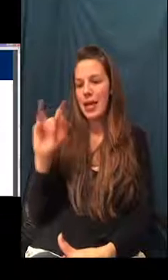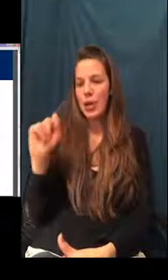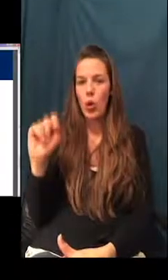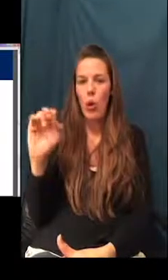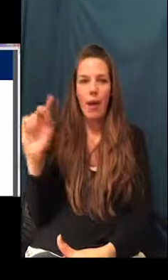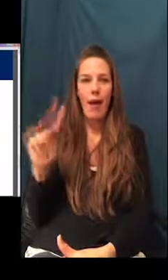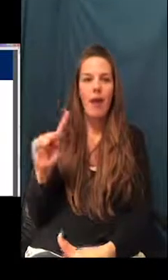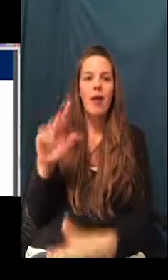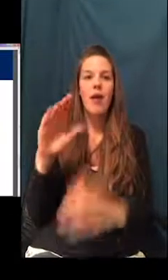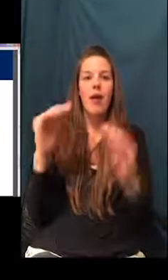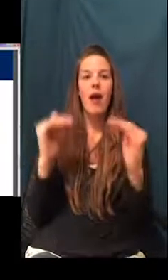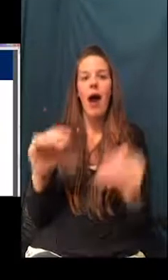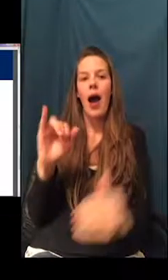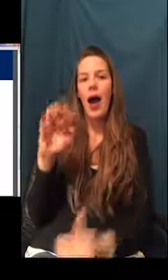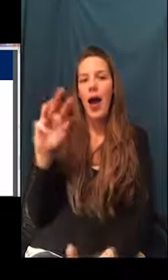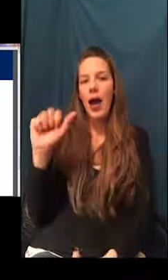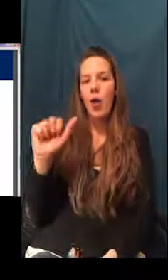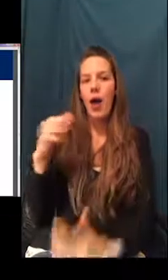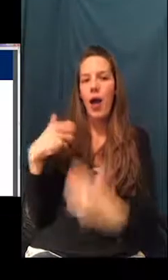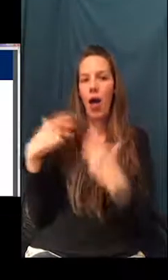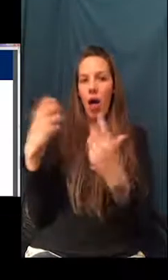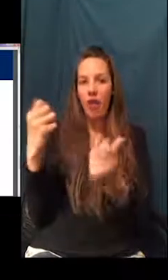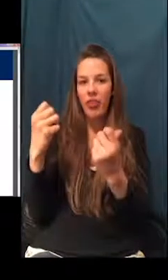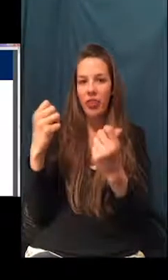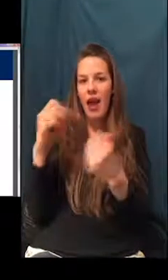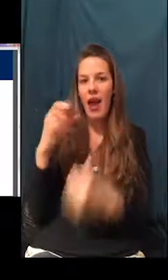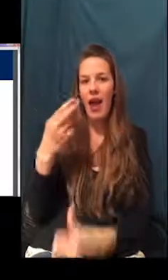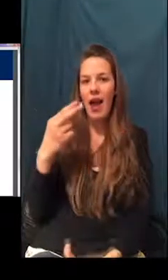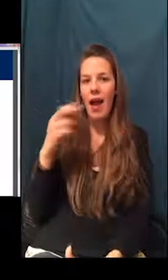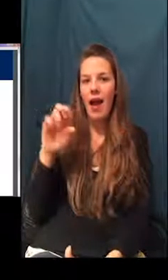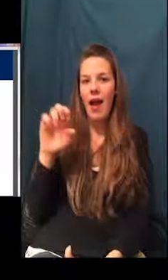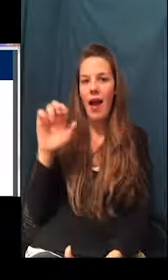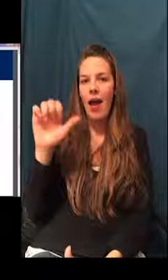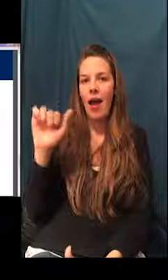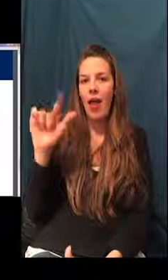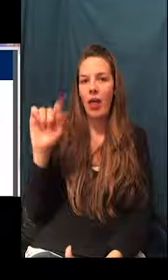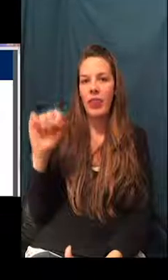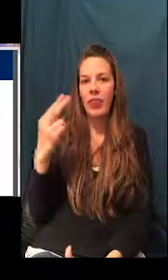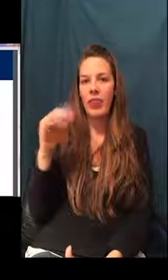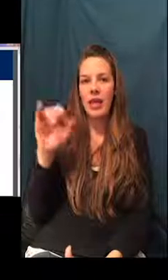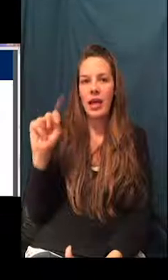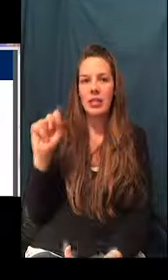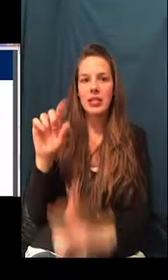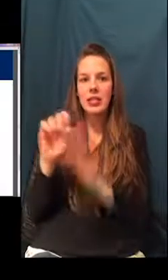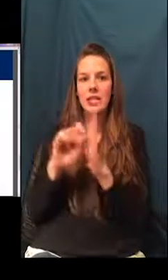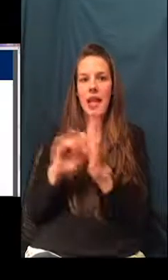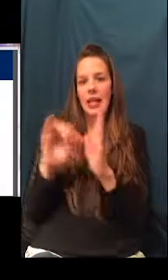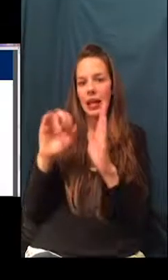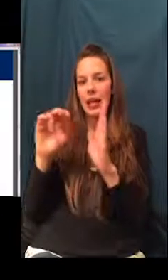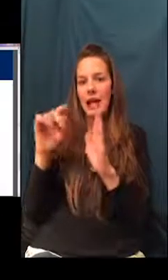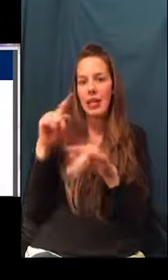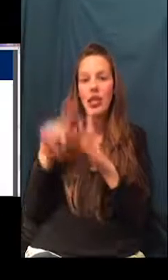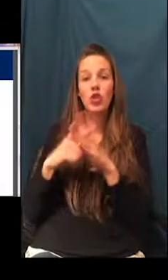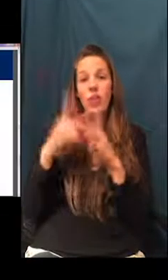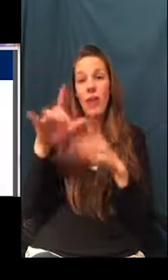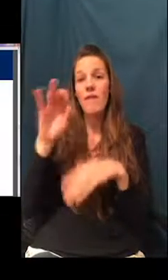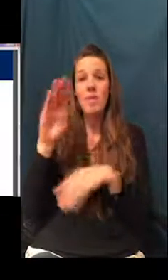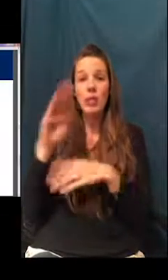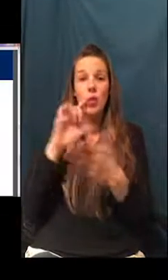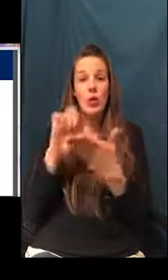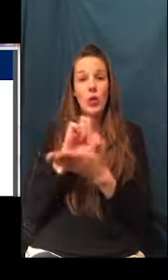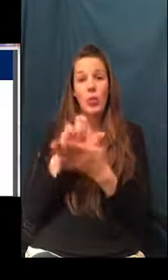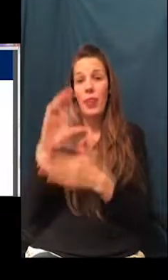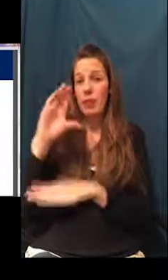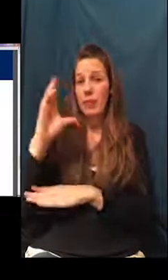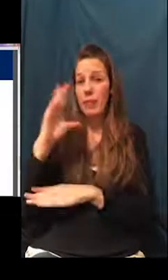has started Mental Health Mondays through their Facebook page, where they are featuring a speaker every Monday